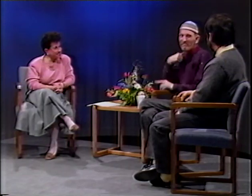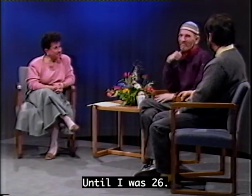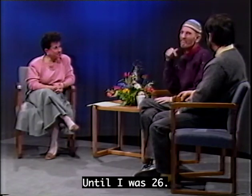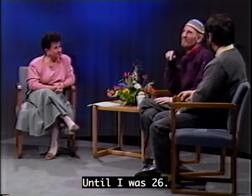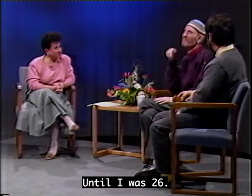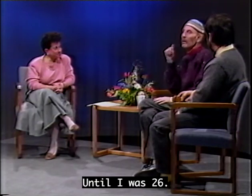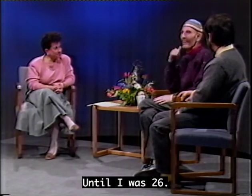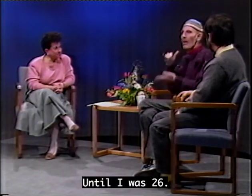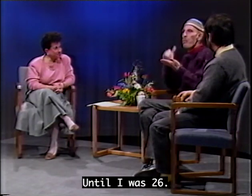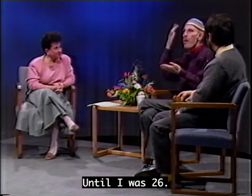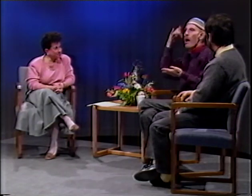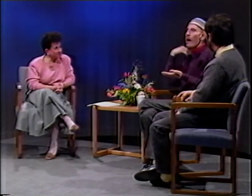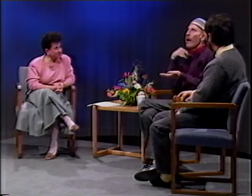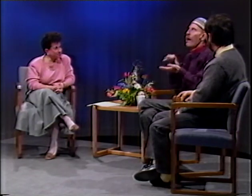Until I was 26.